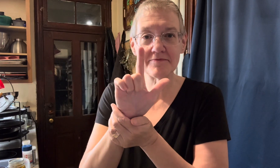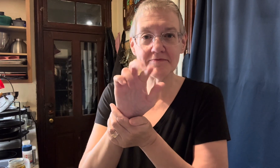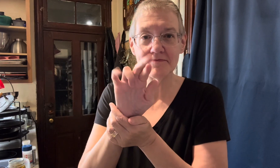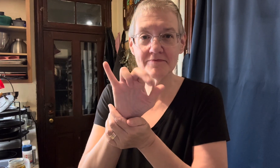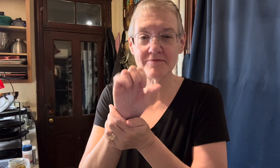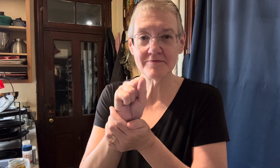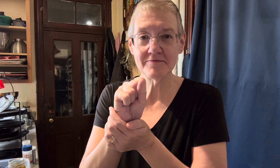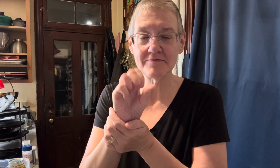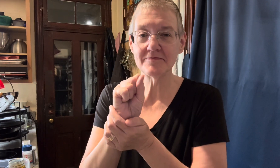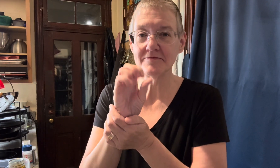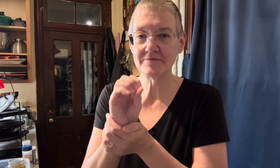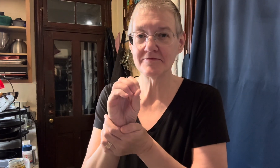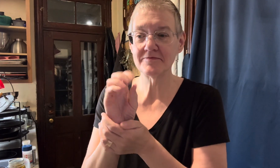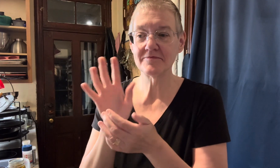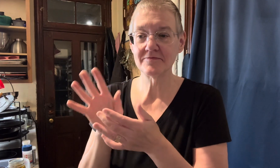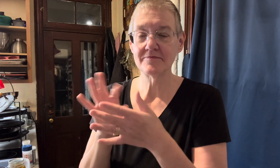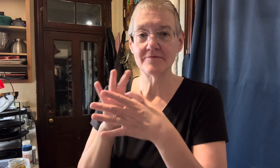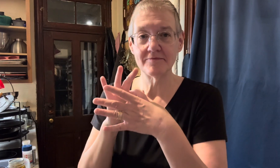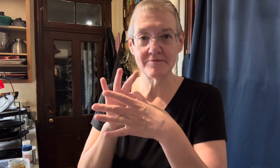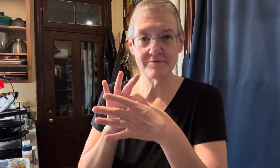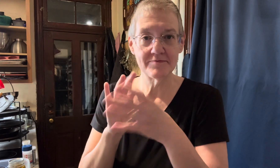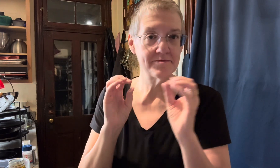And I do count calories as well as net carbs.